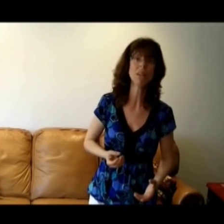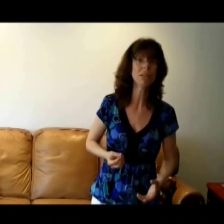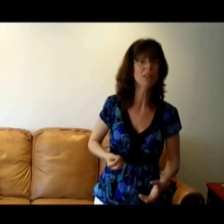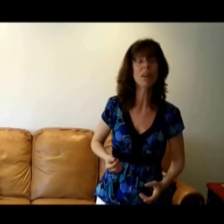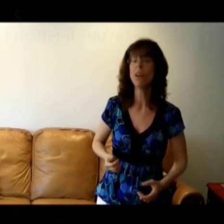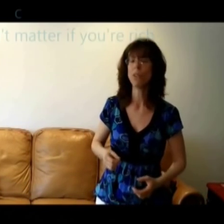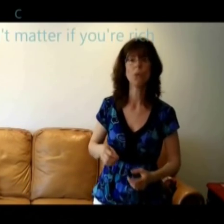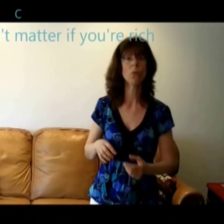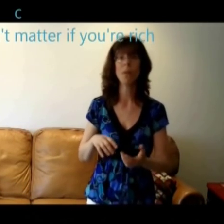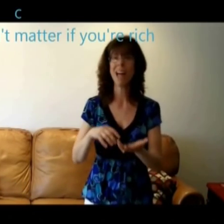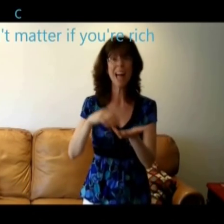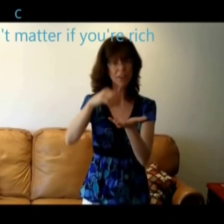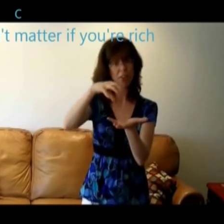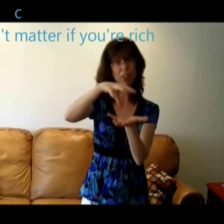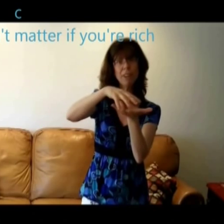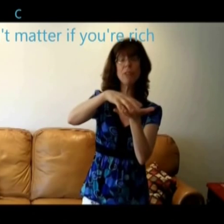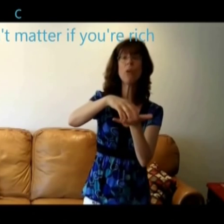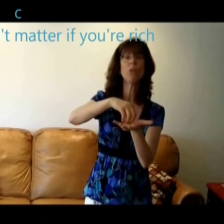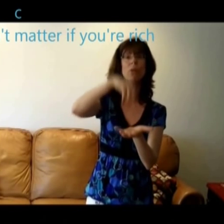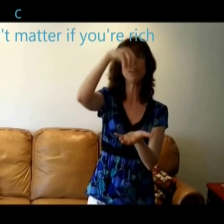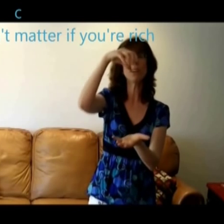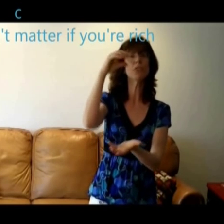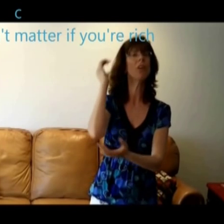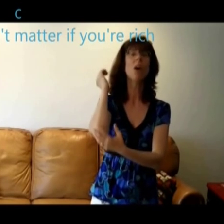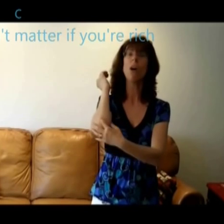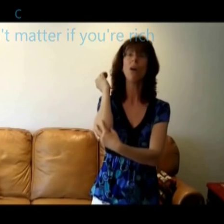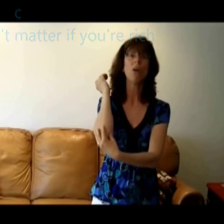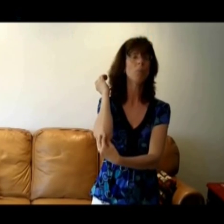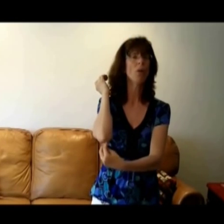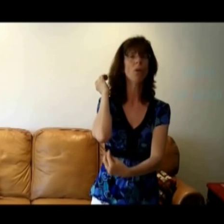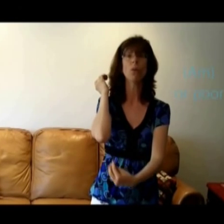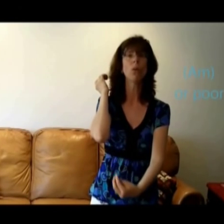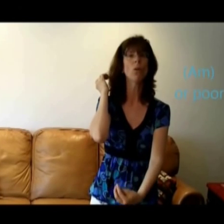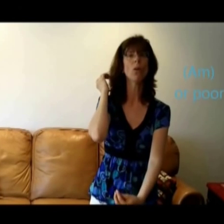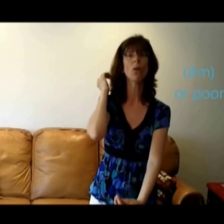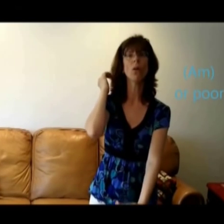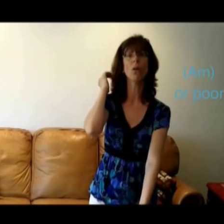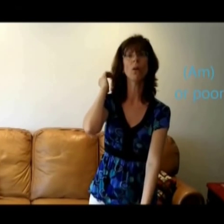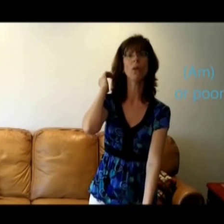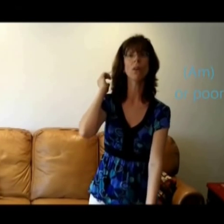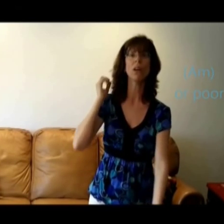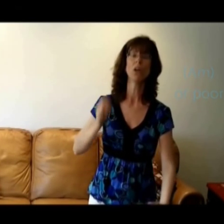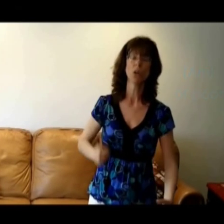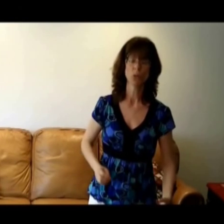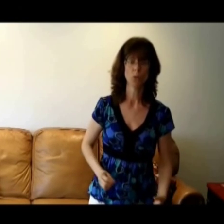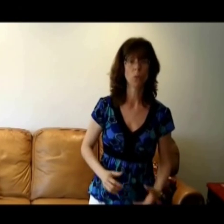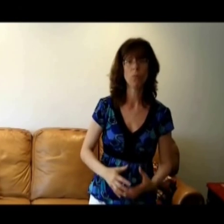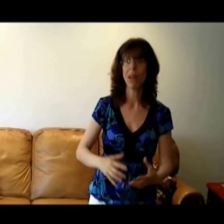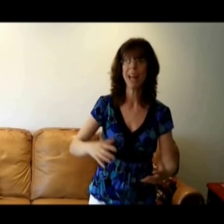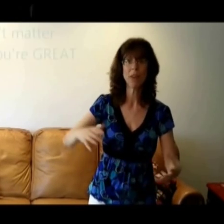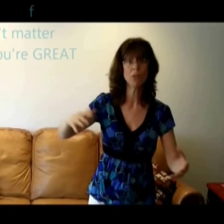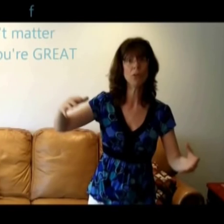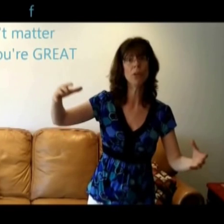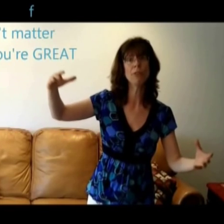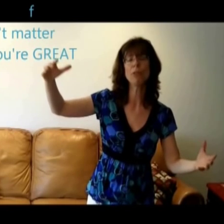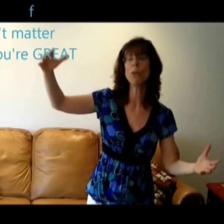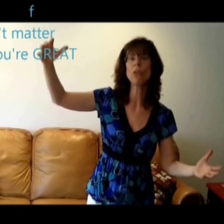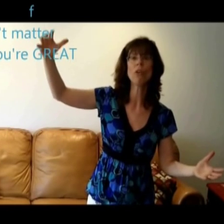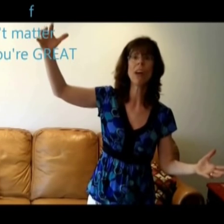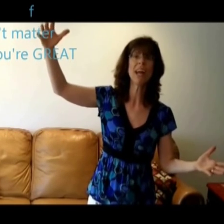everyone. Don't matter if you're rich or poor. Don't matter if you're